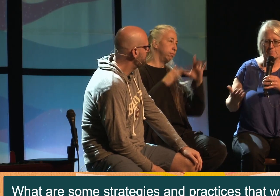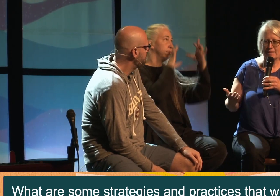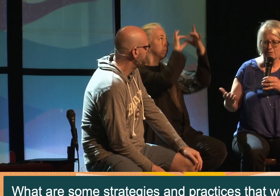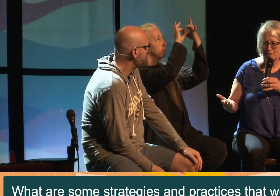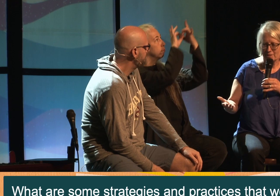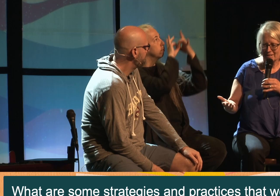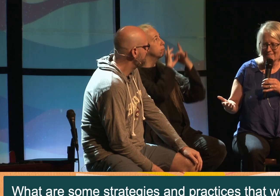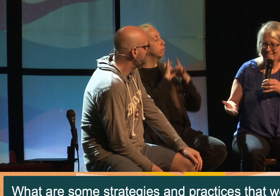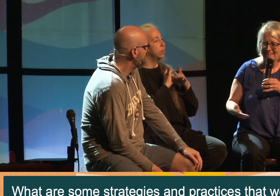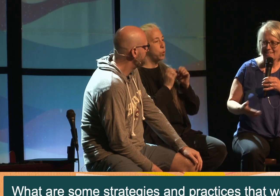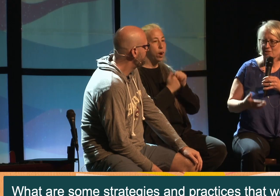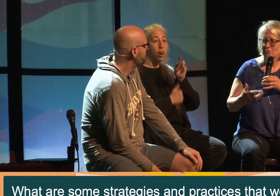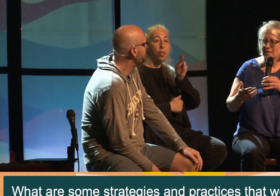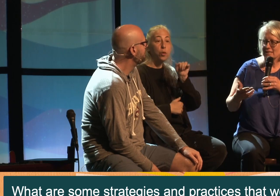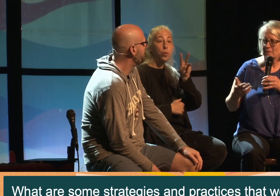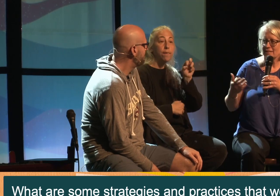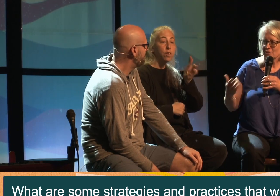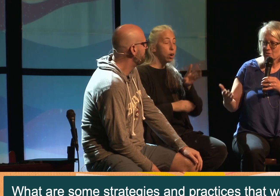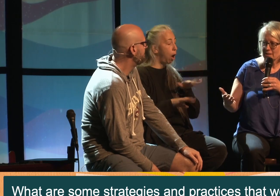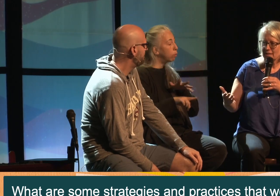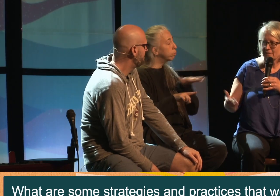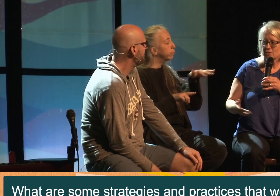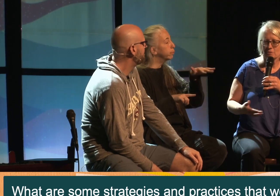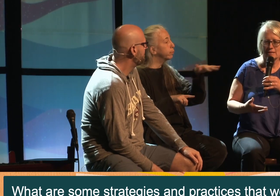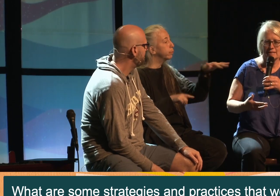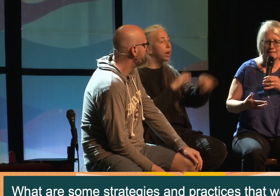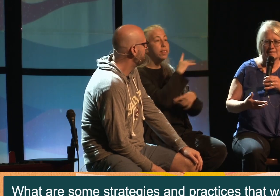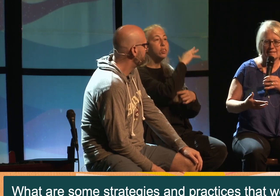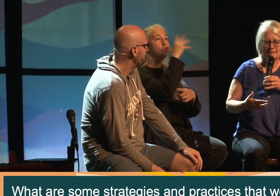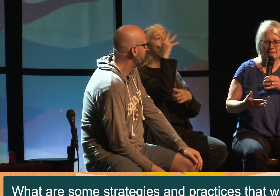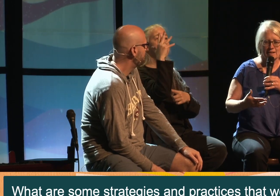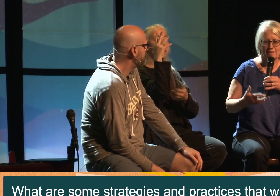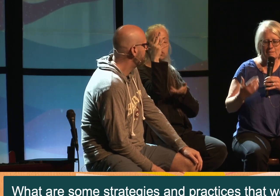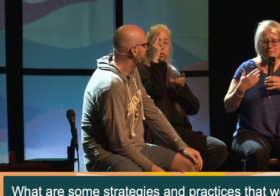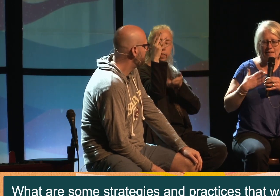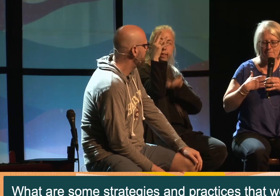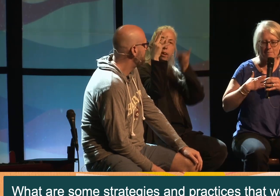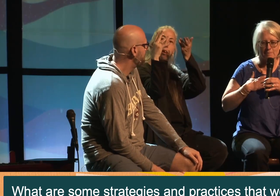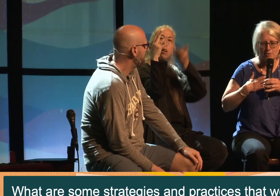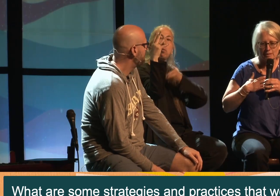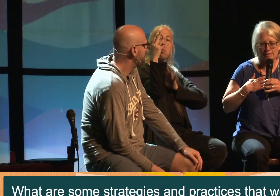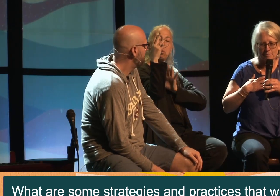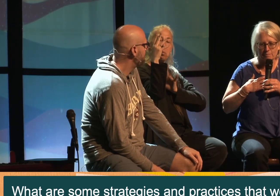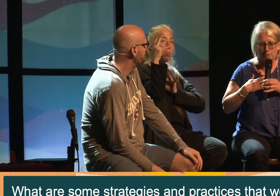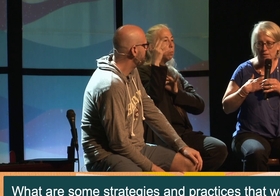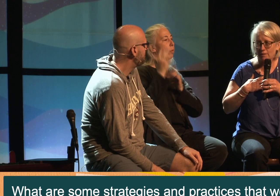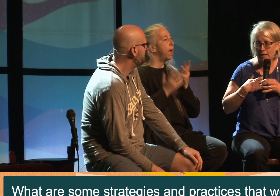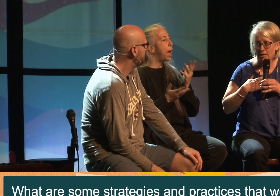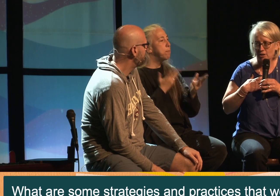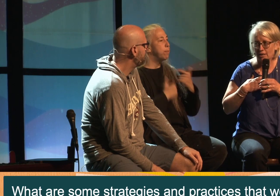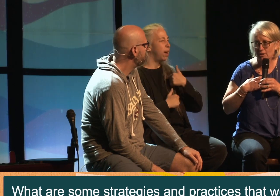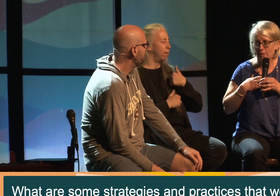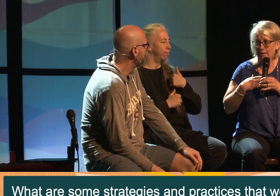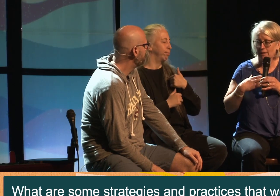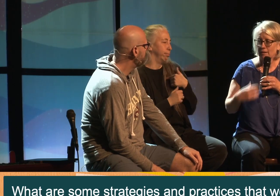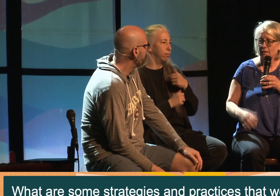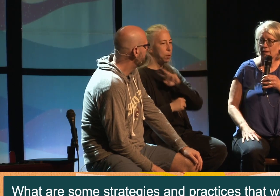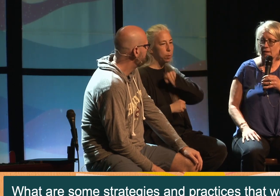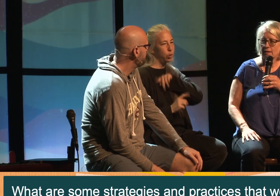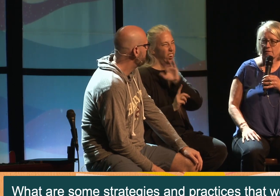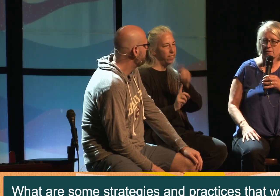the river is being the river and the tree is being the tree, and the tree, and maybe I'm doing some personification here,